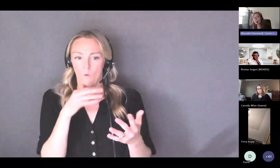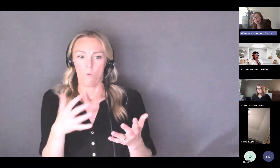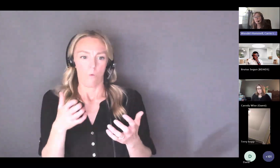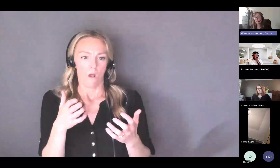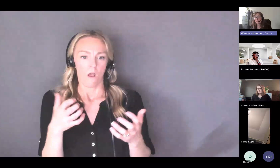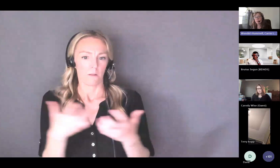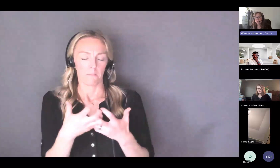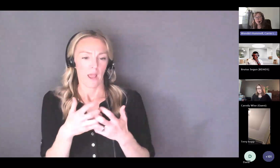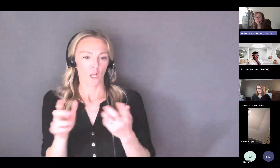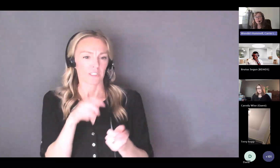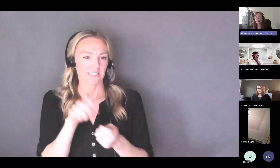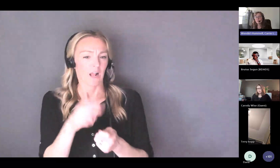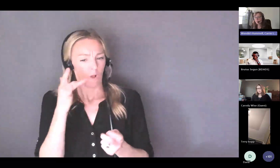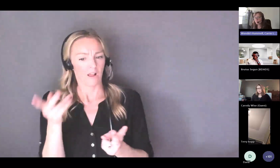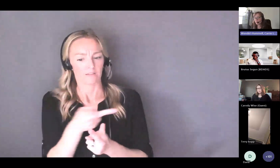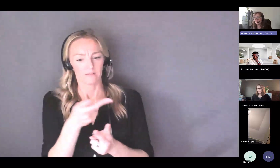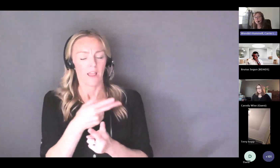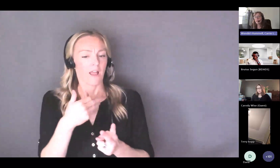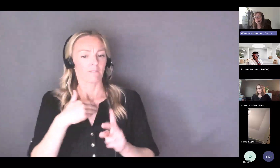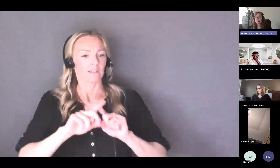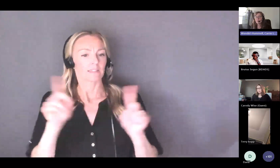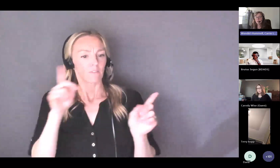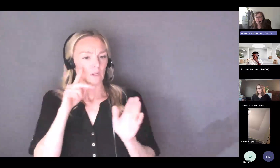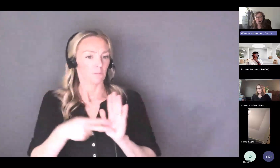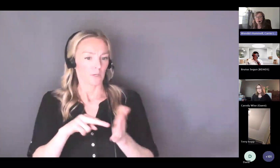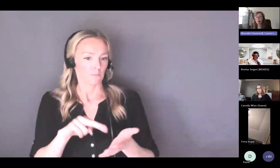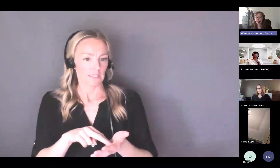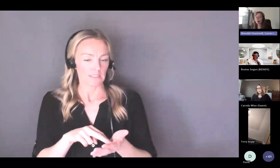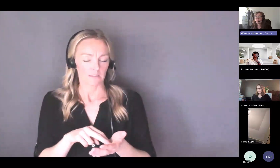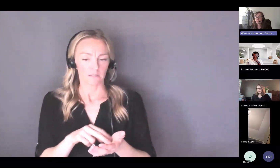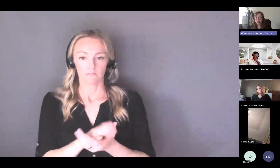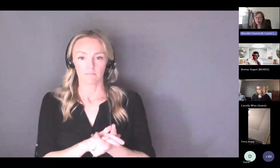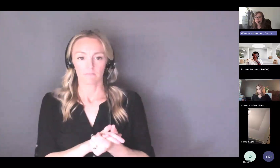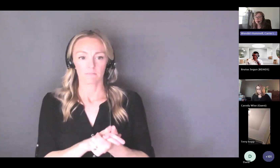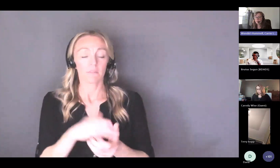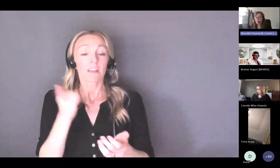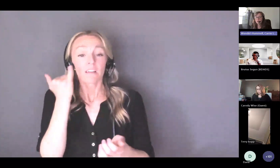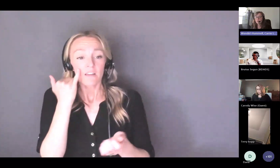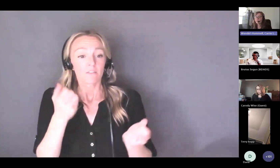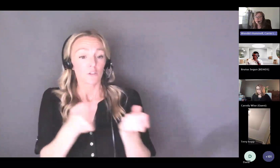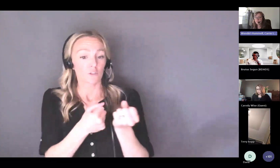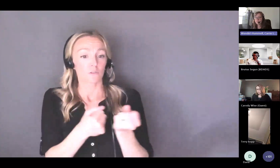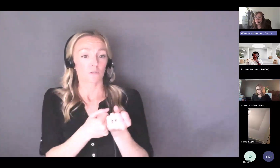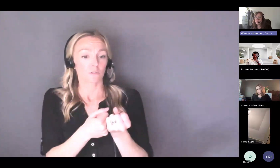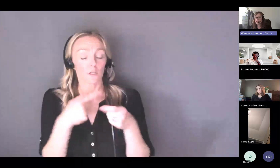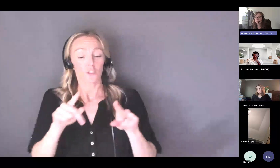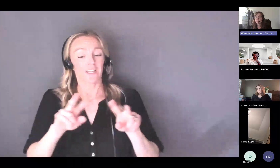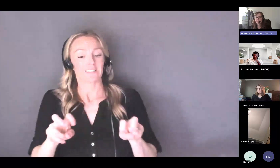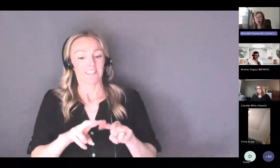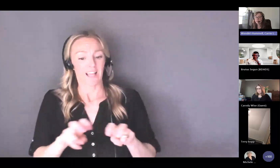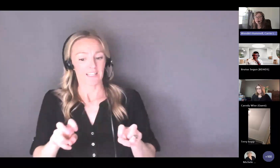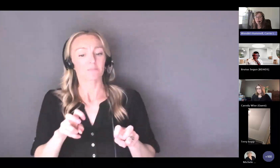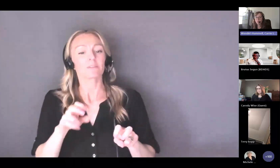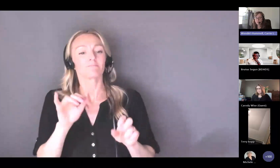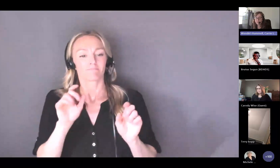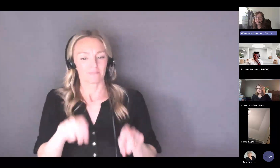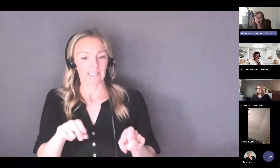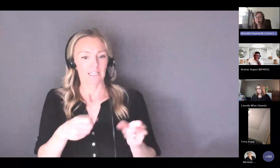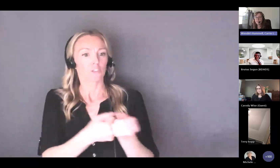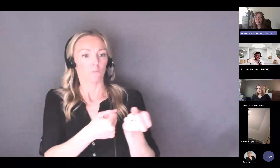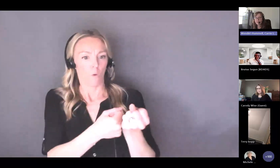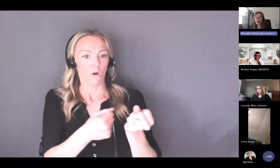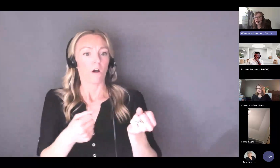ways, they are serving different purposes. But in some ways, if a support need is being reported during the assessment, then the person-centered support